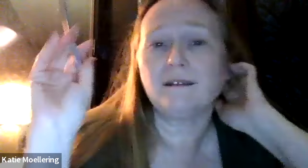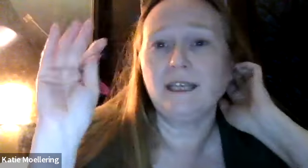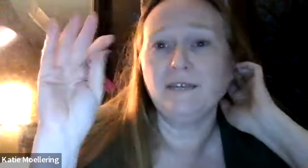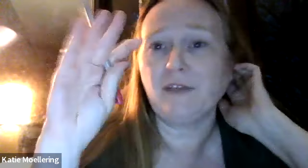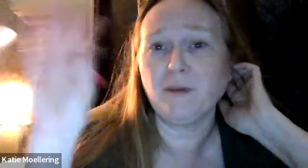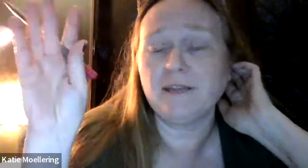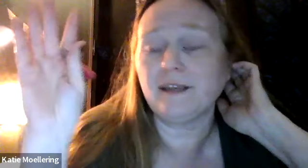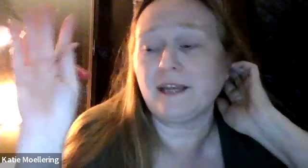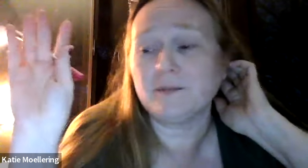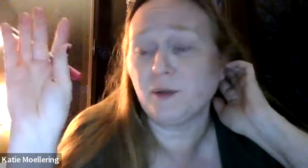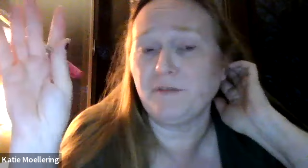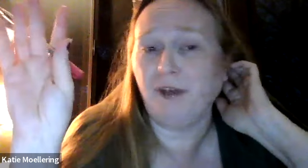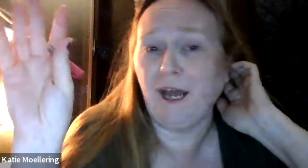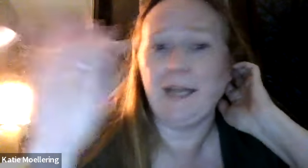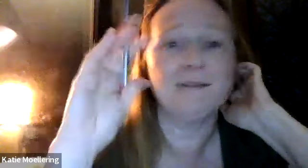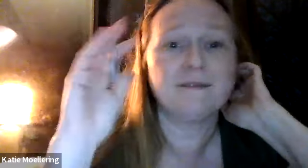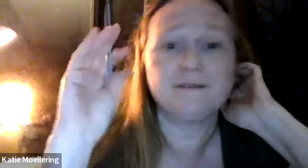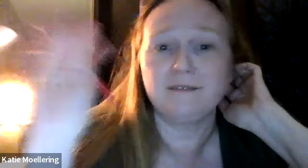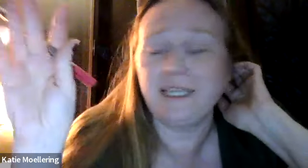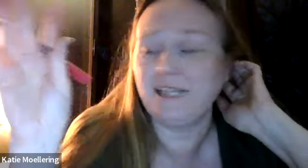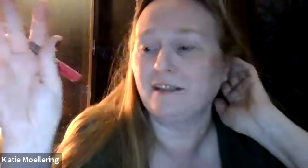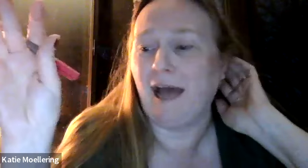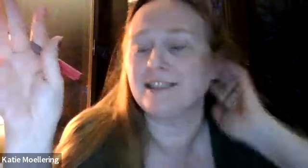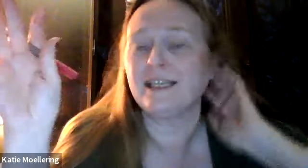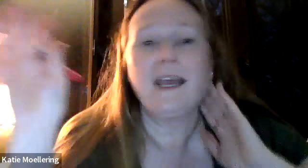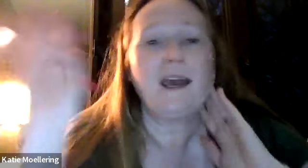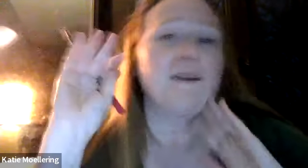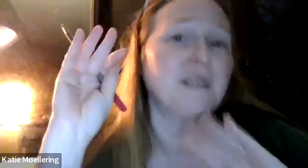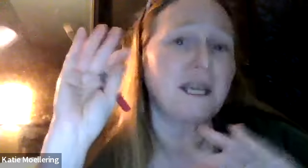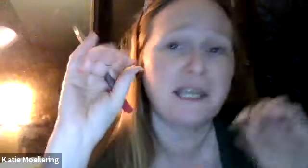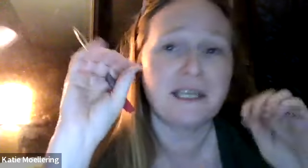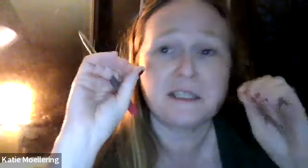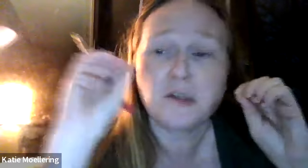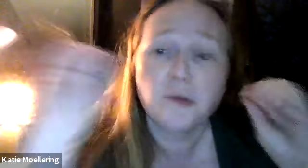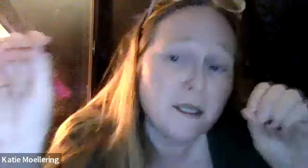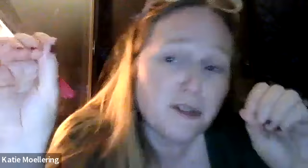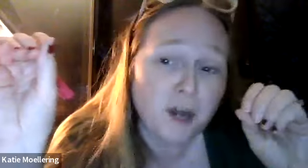If everybody, like, I'm totally fine leading the class. I don't think I can get us in too much trouble.